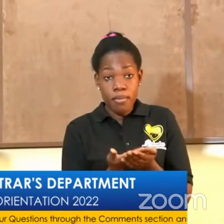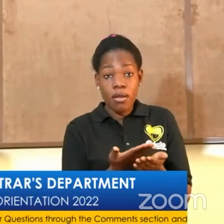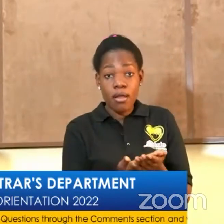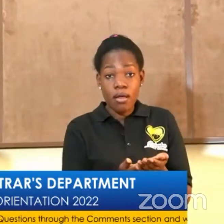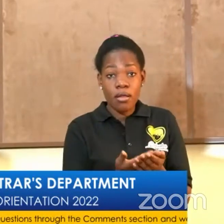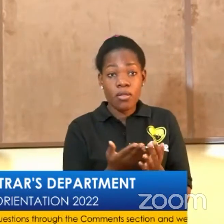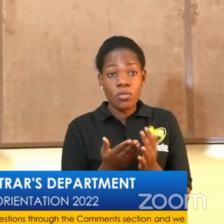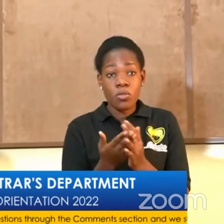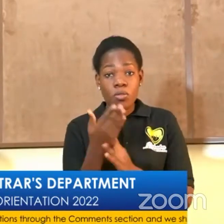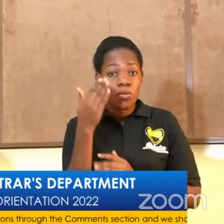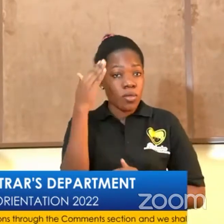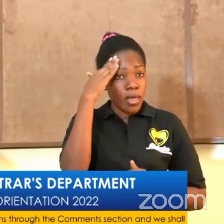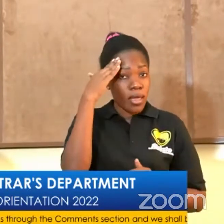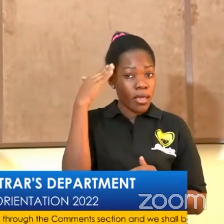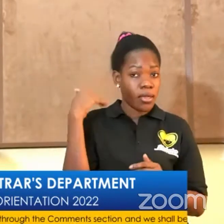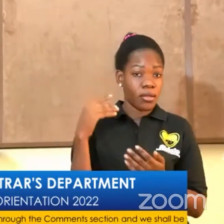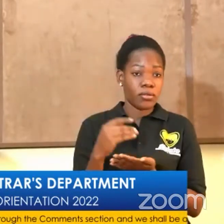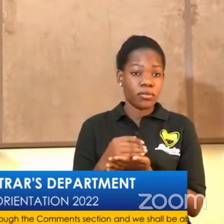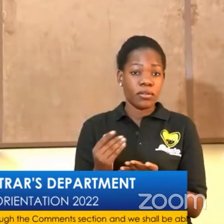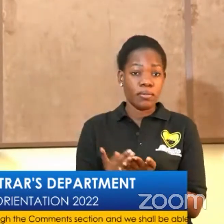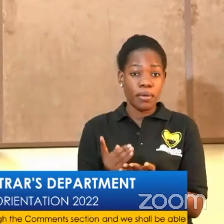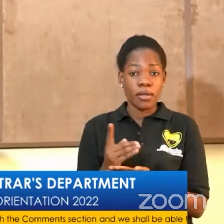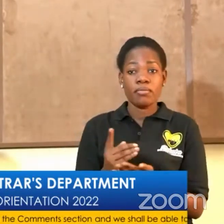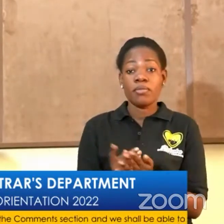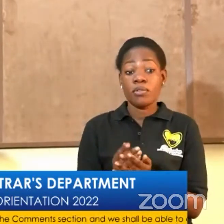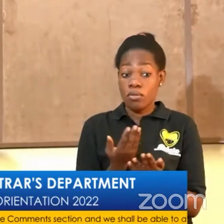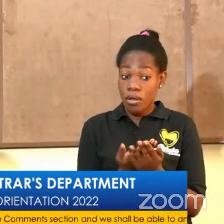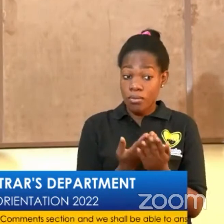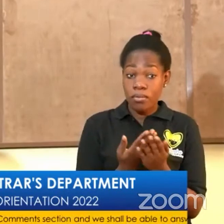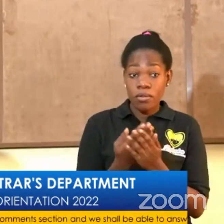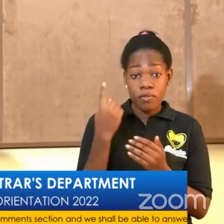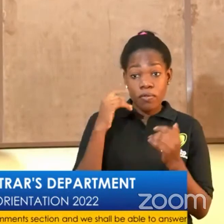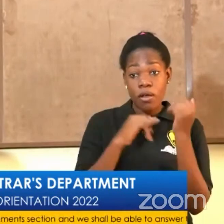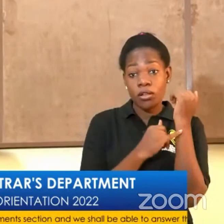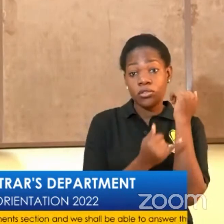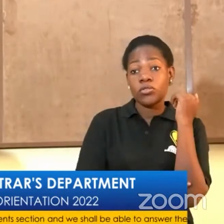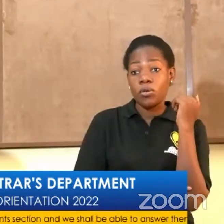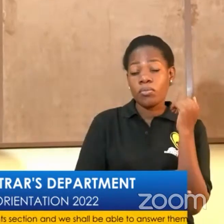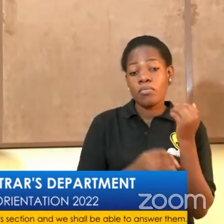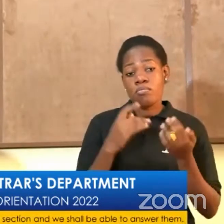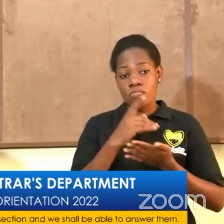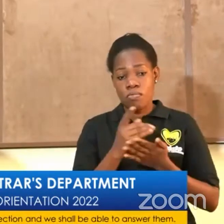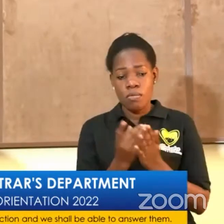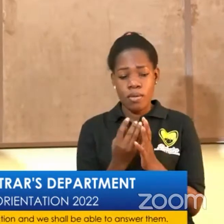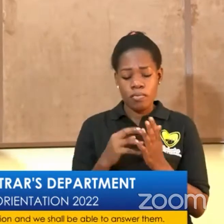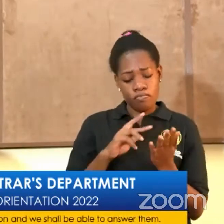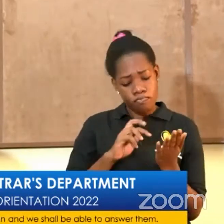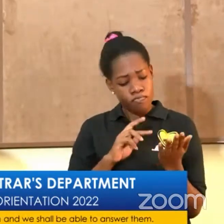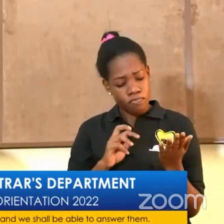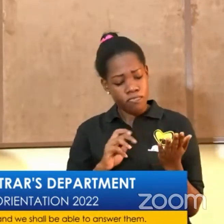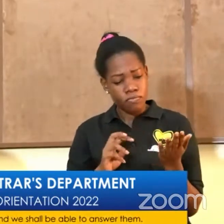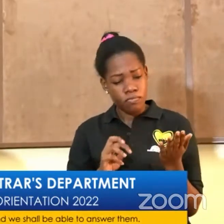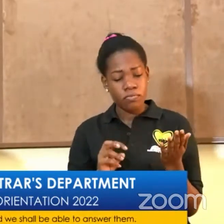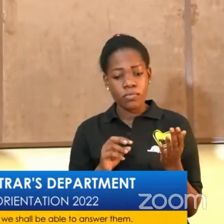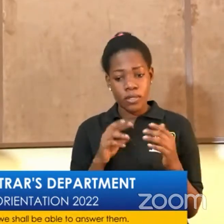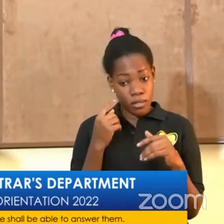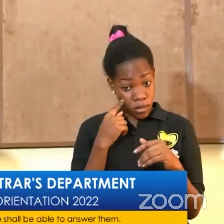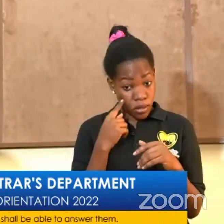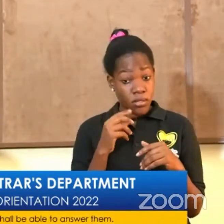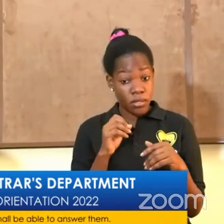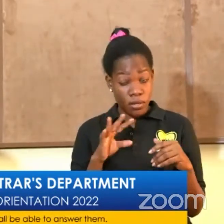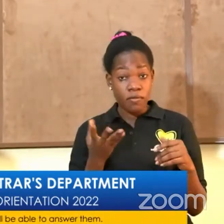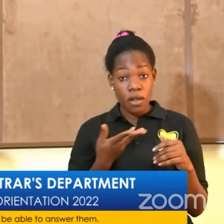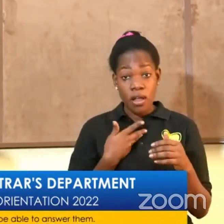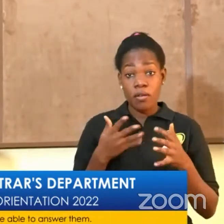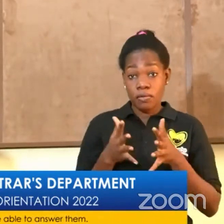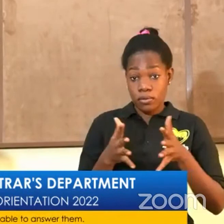through your head of department. You apply for the job, and the department will check whether they have space for you. And